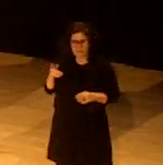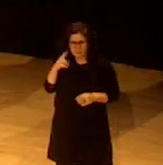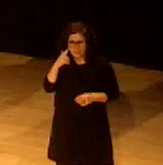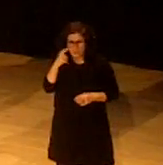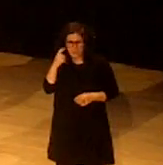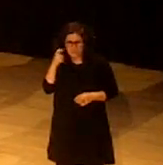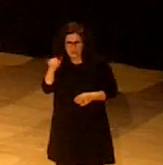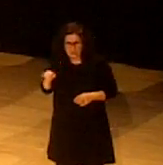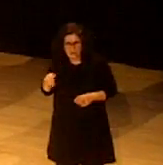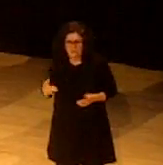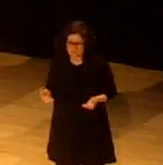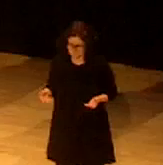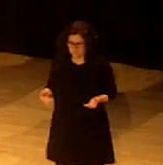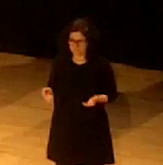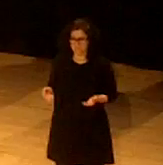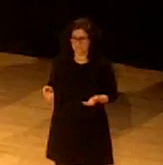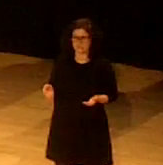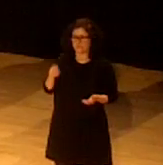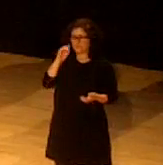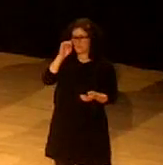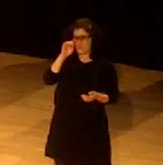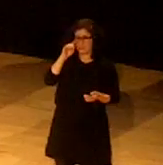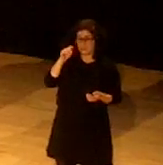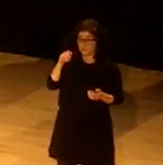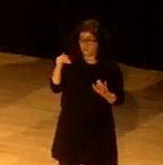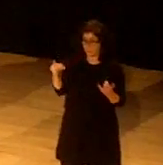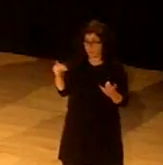an ongoing election